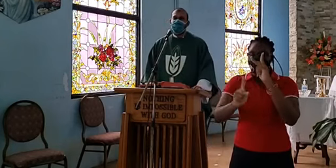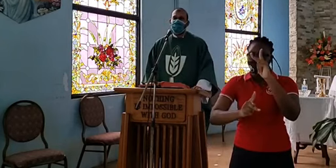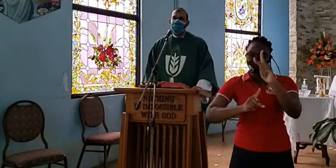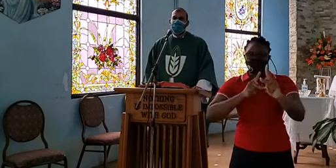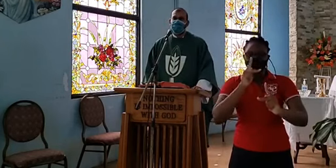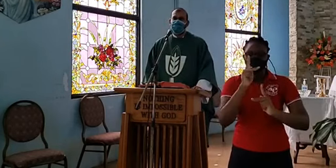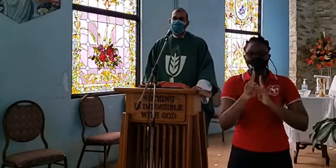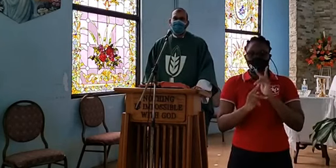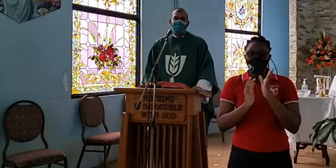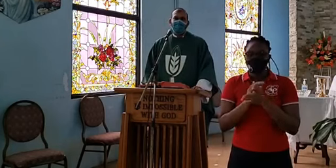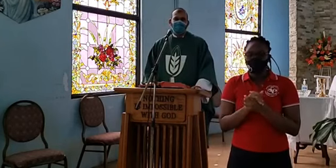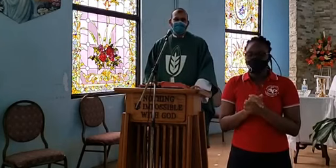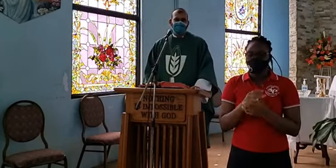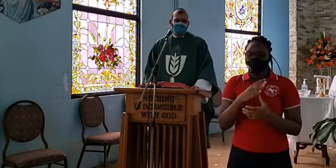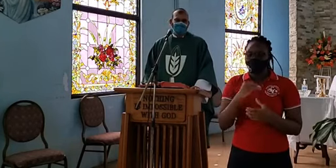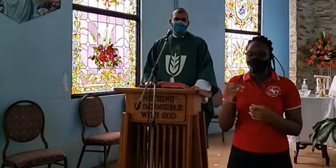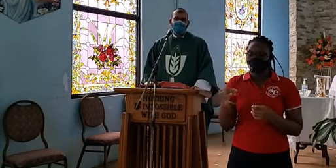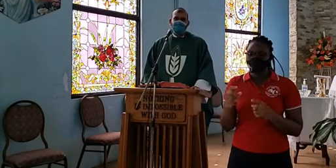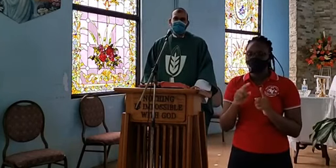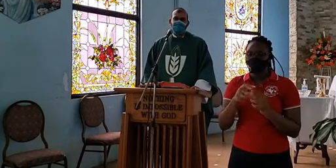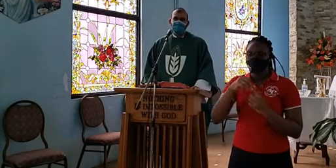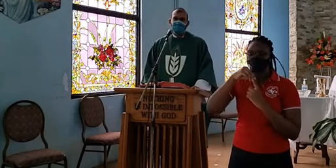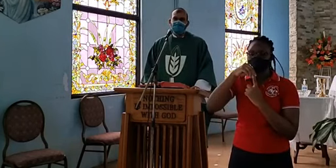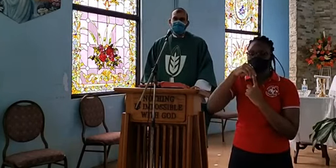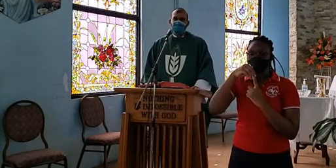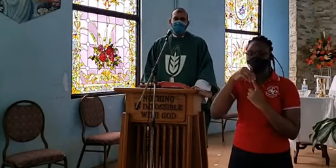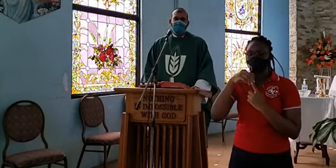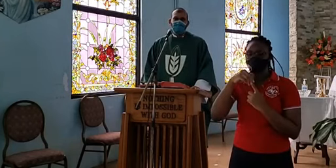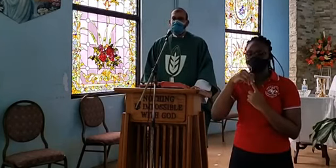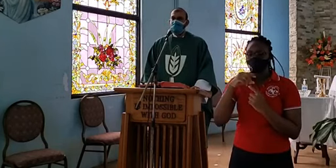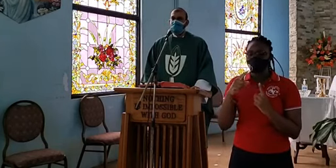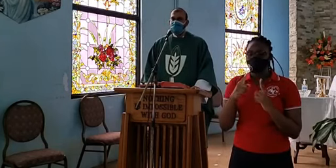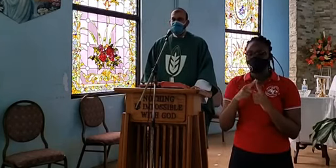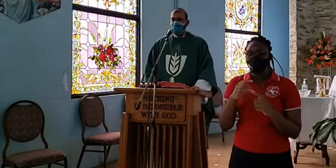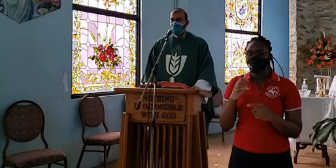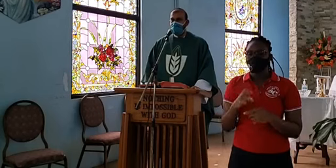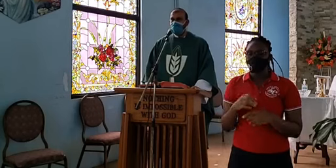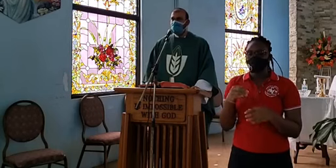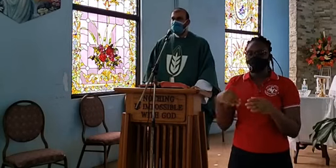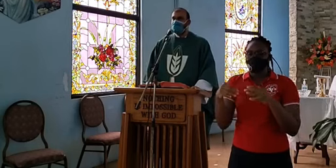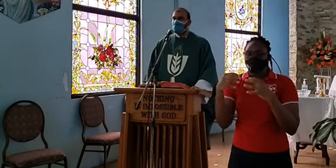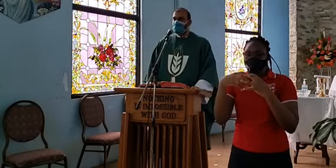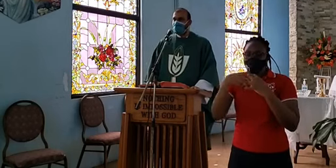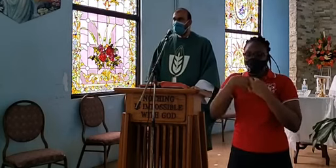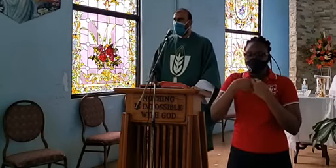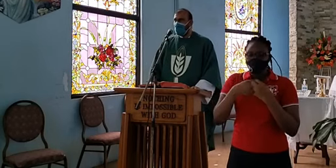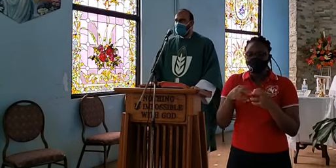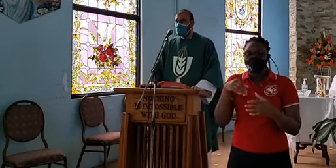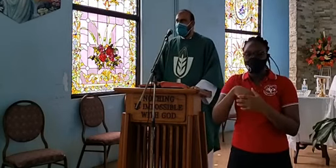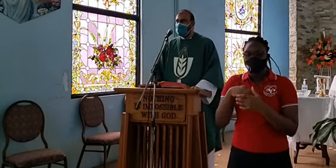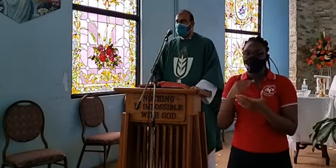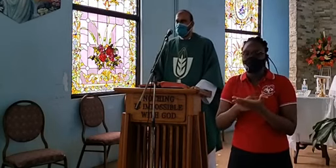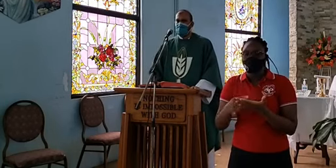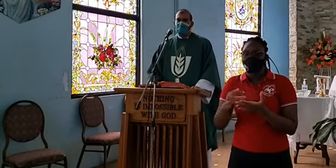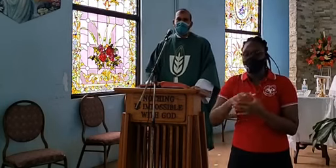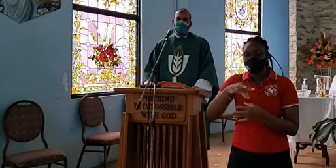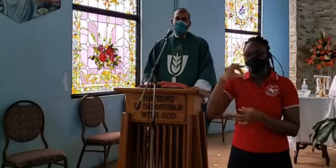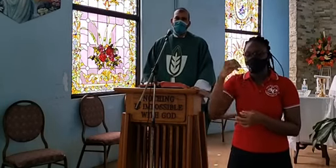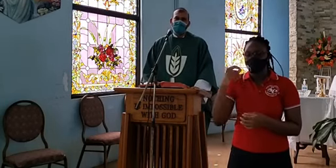people, and especially to incorporate in our Holy